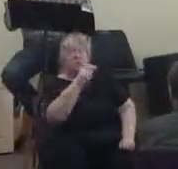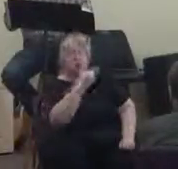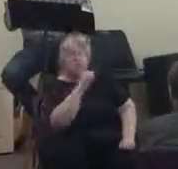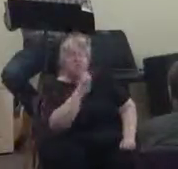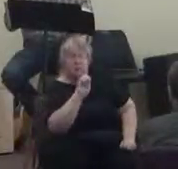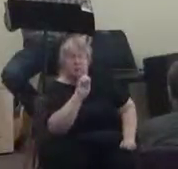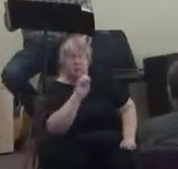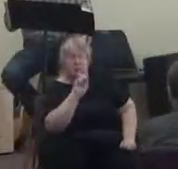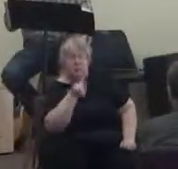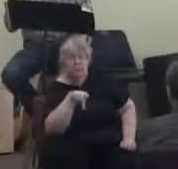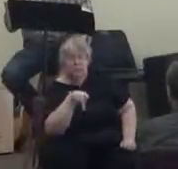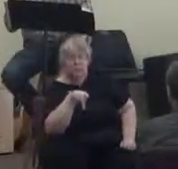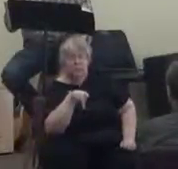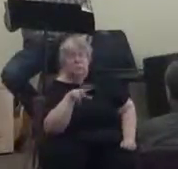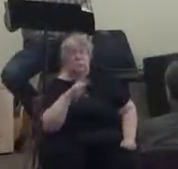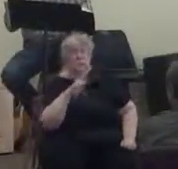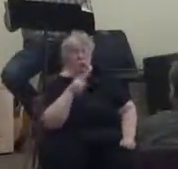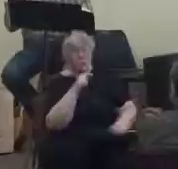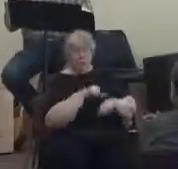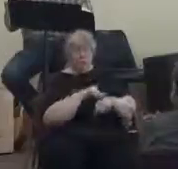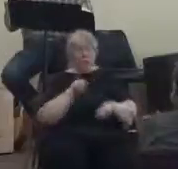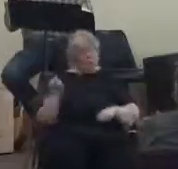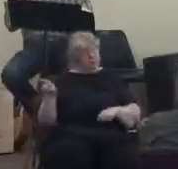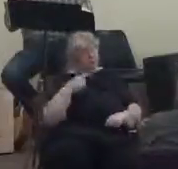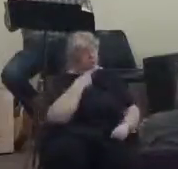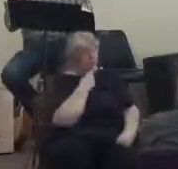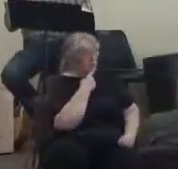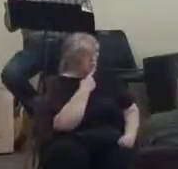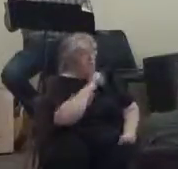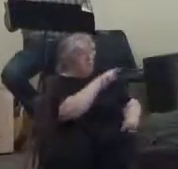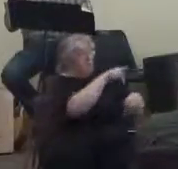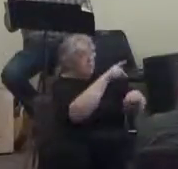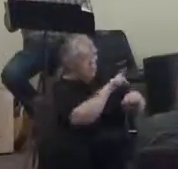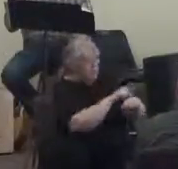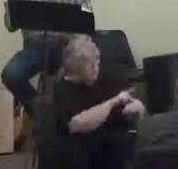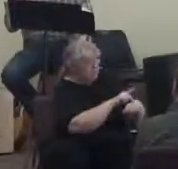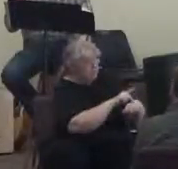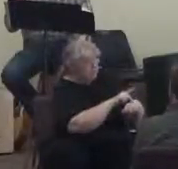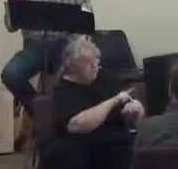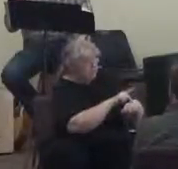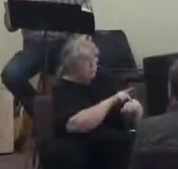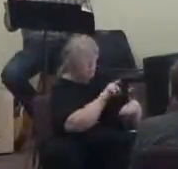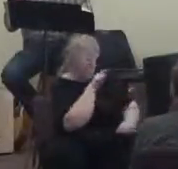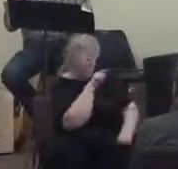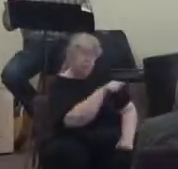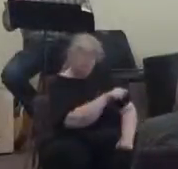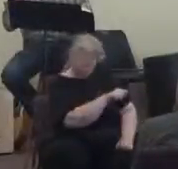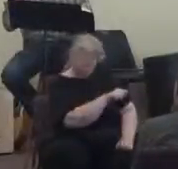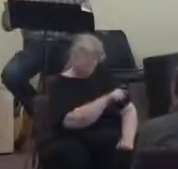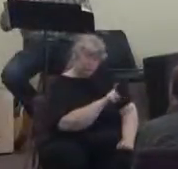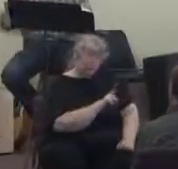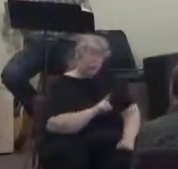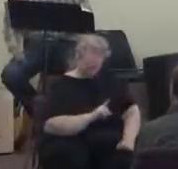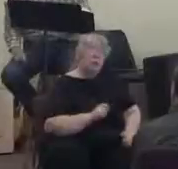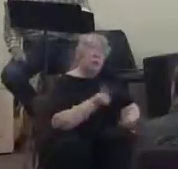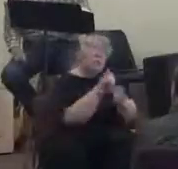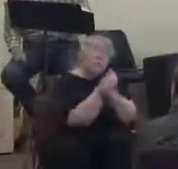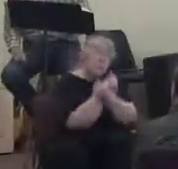time he said to him, Simon, son of John, do you love